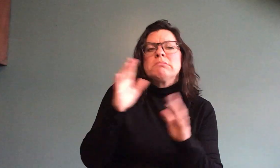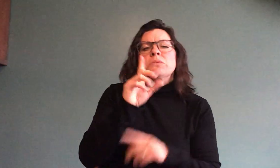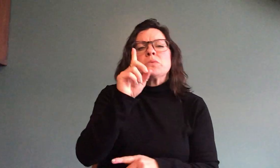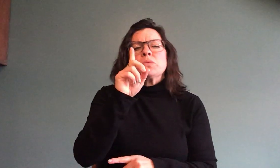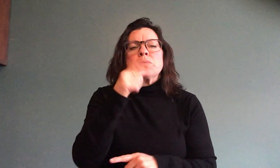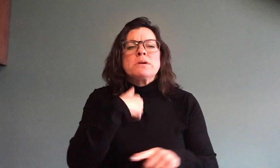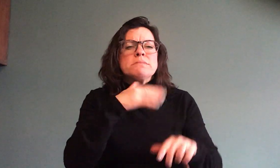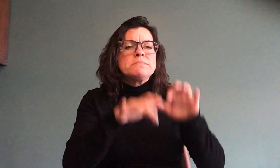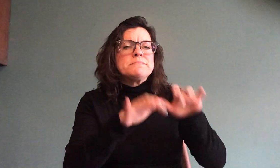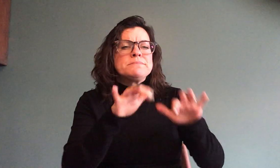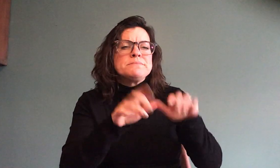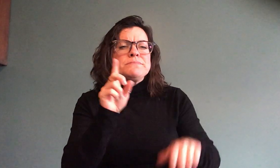That wrong place. Yeah, let me go here.